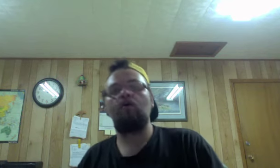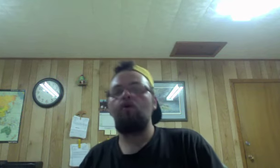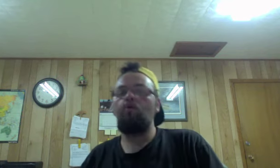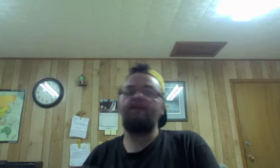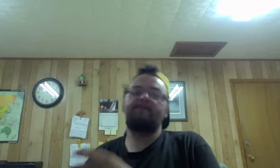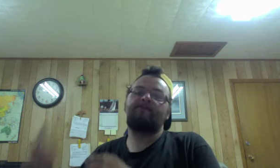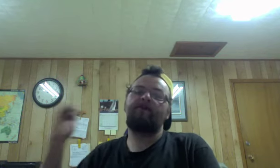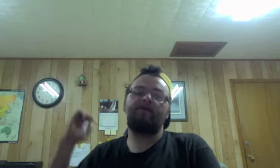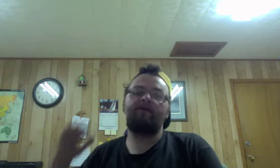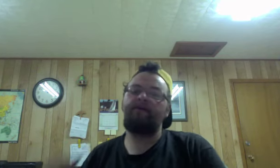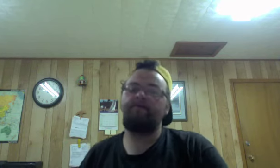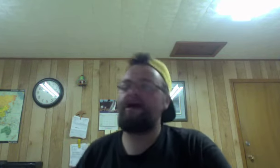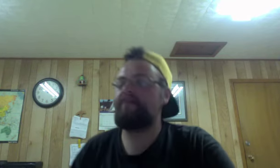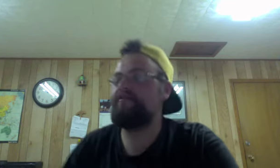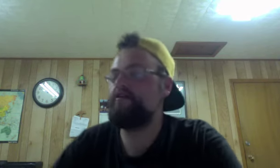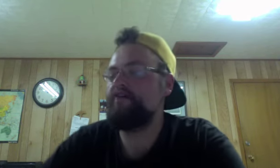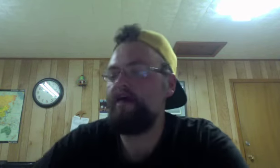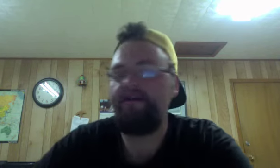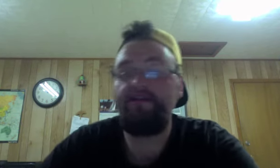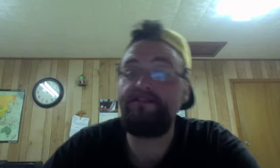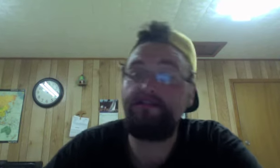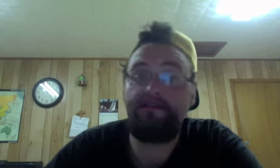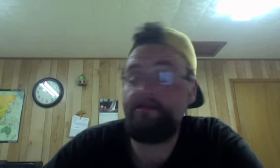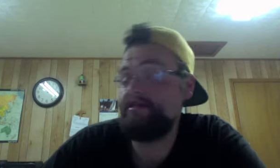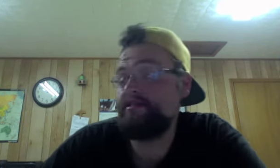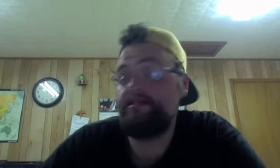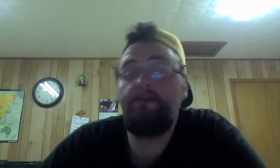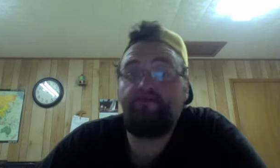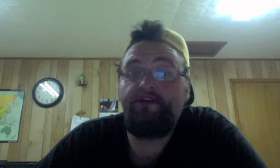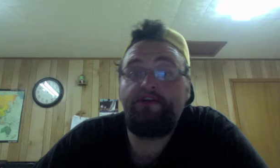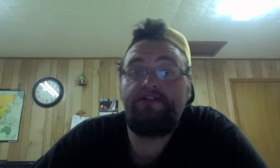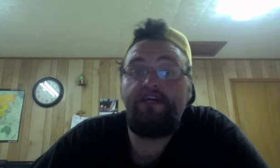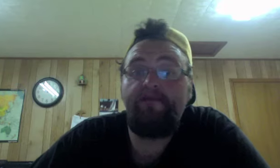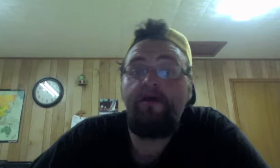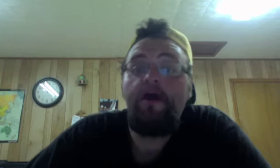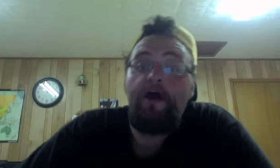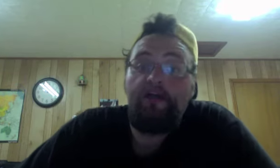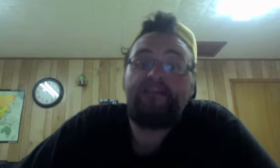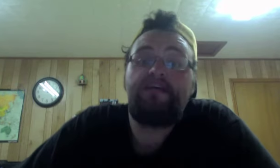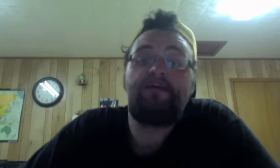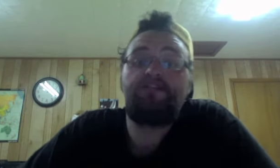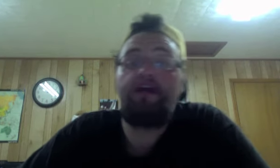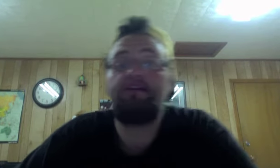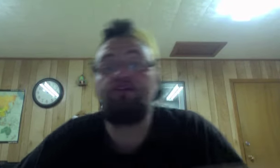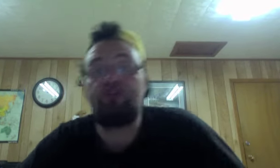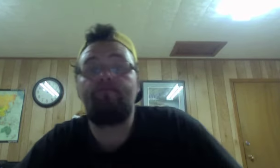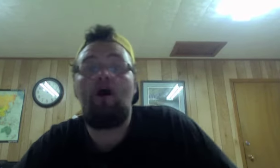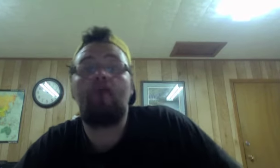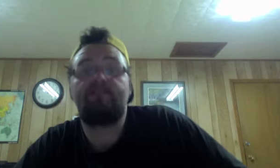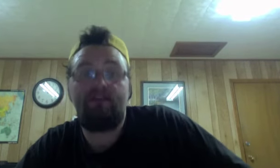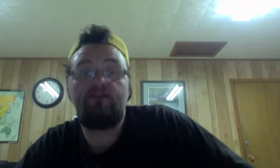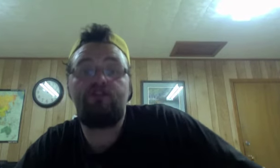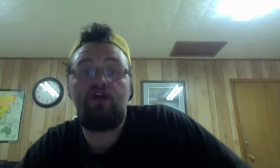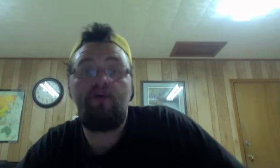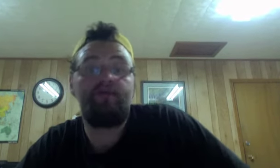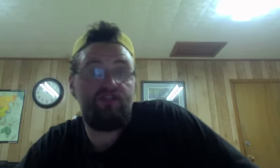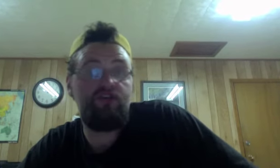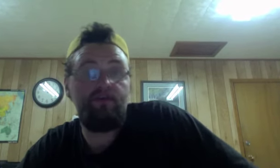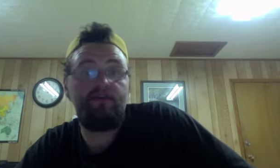Wittner great great in the backfield I mean this this is still a pretty good team last time I checked Jim Popp is still the GM the best GM in the league